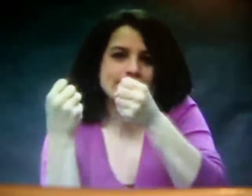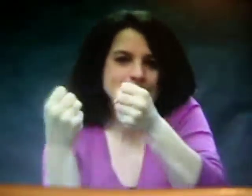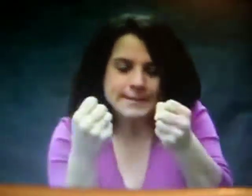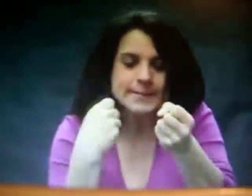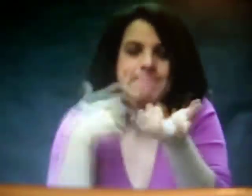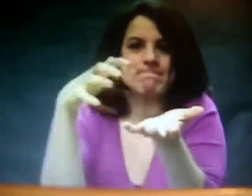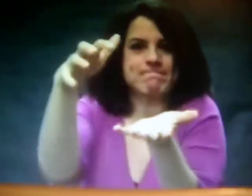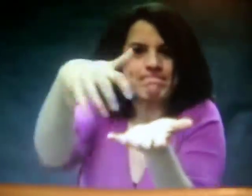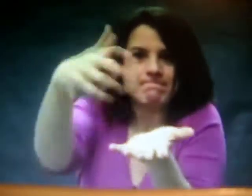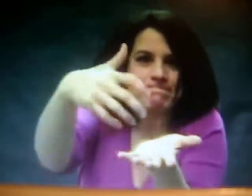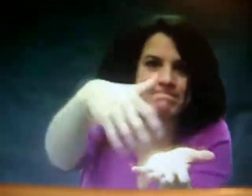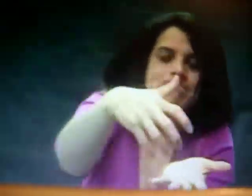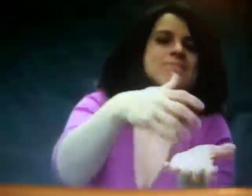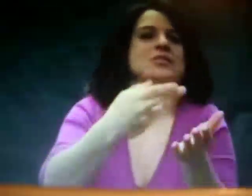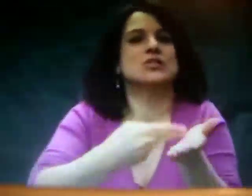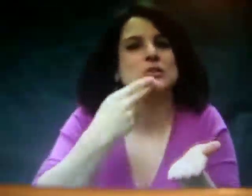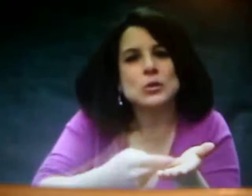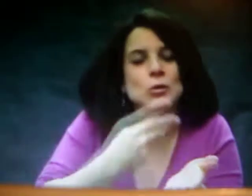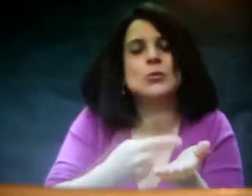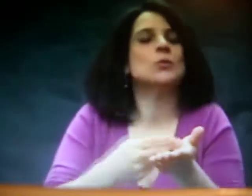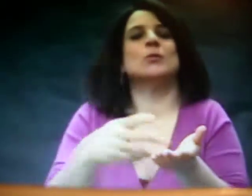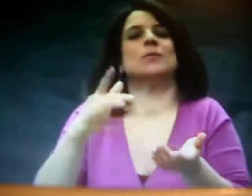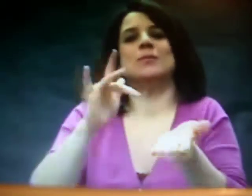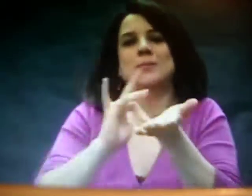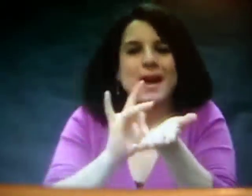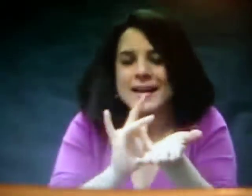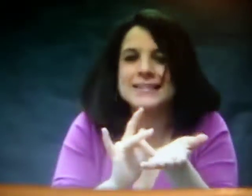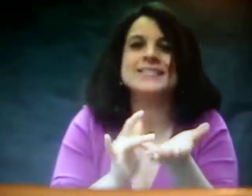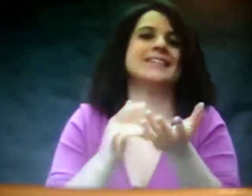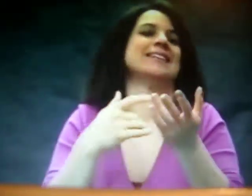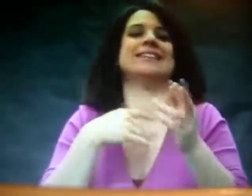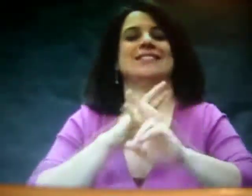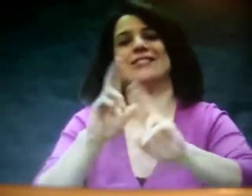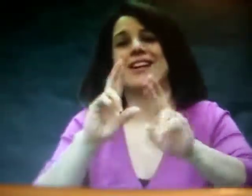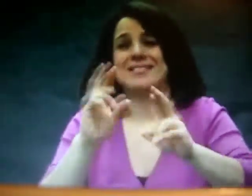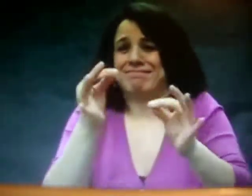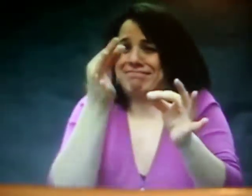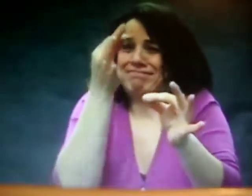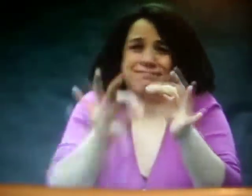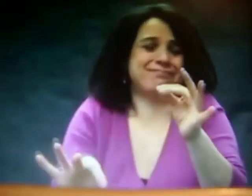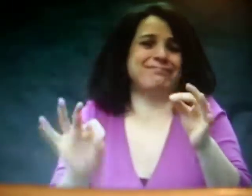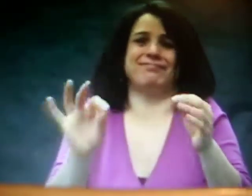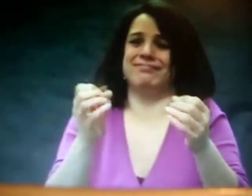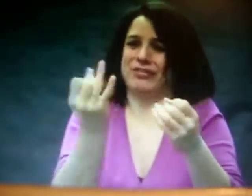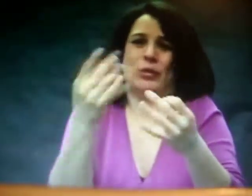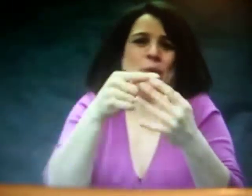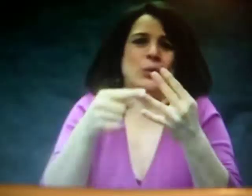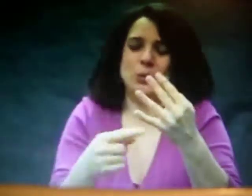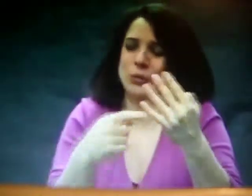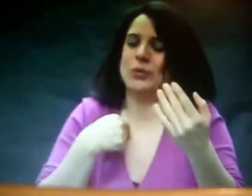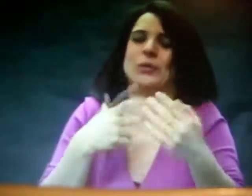my sidekick home and I went to the store really quickly and I grabbed my medicine and my soup for a short